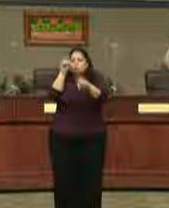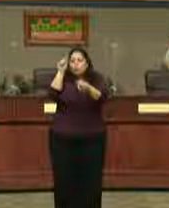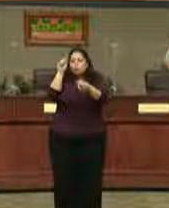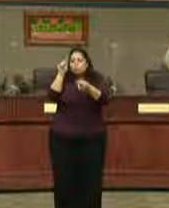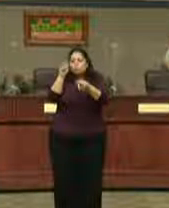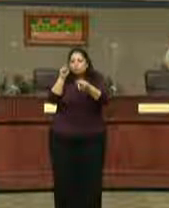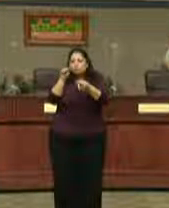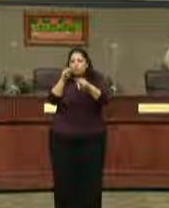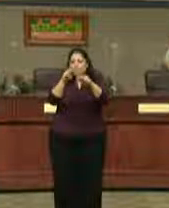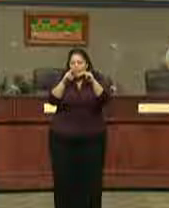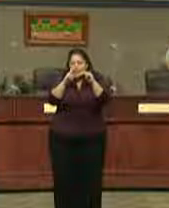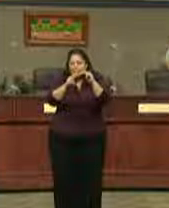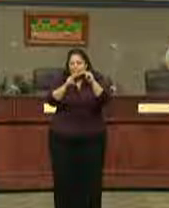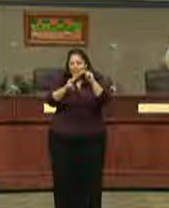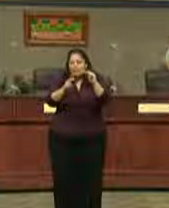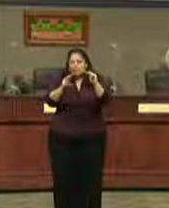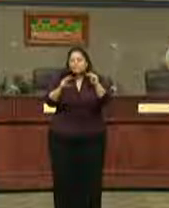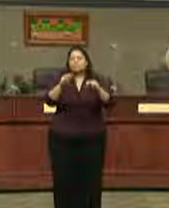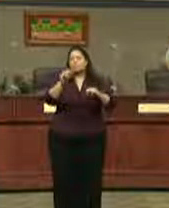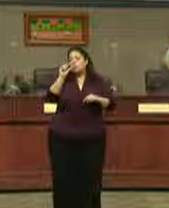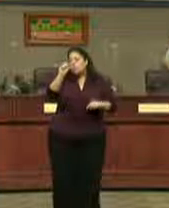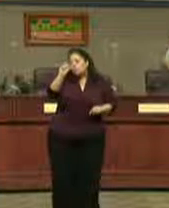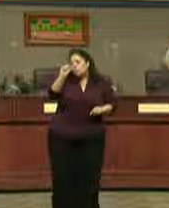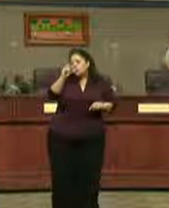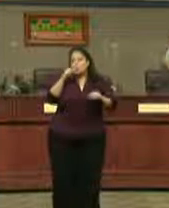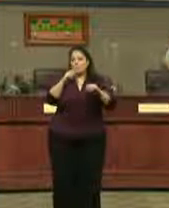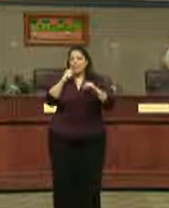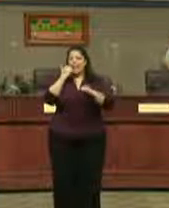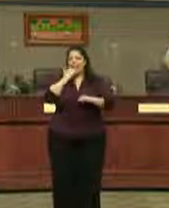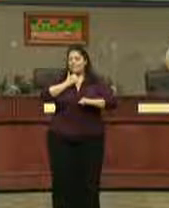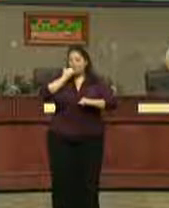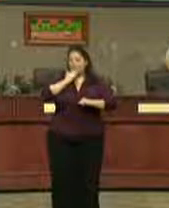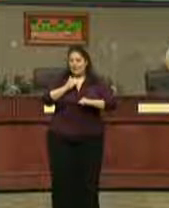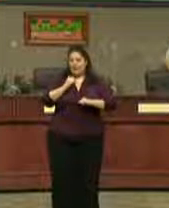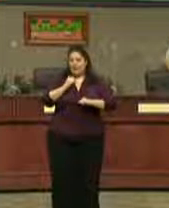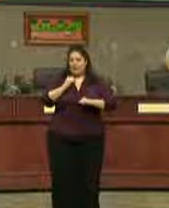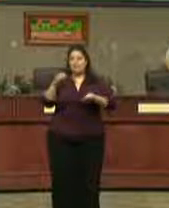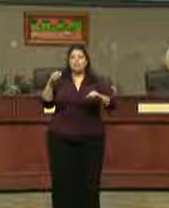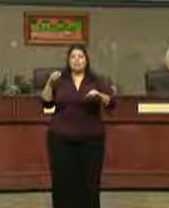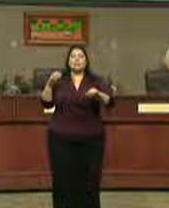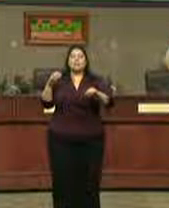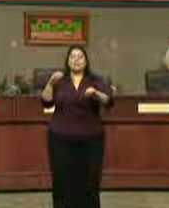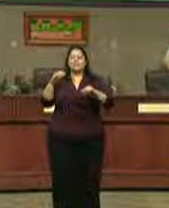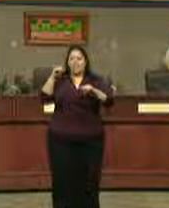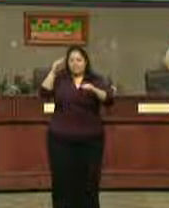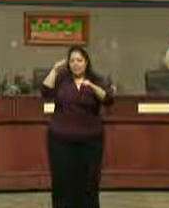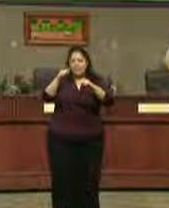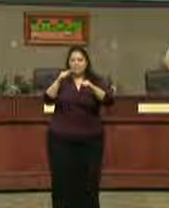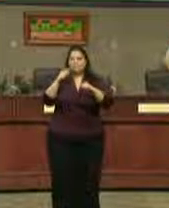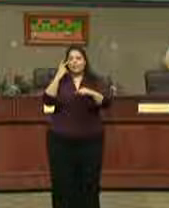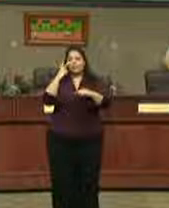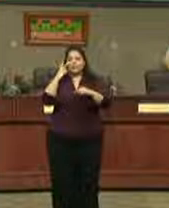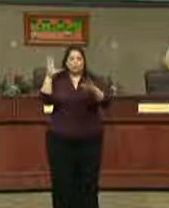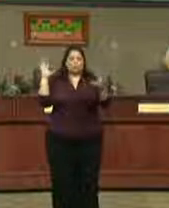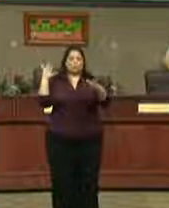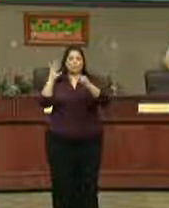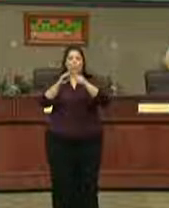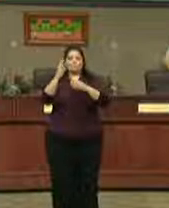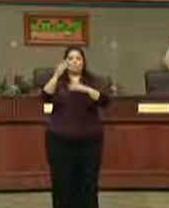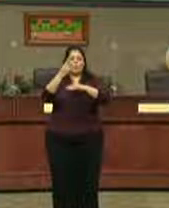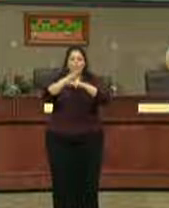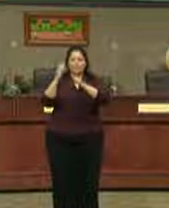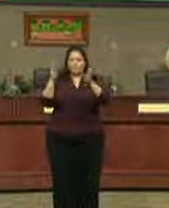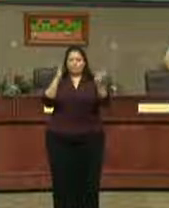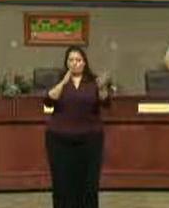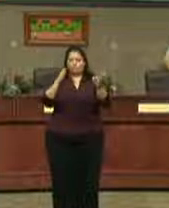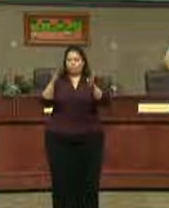decline in positivity rate, even by day, but also by the 14 days. And these are the number